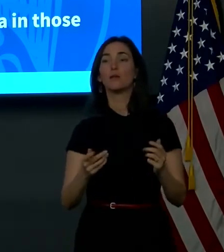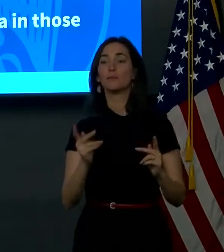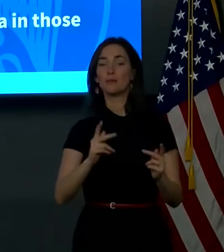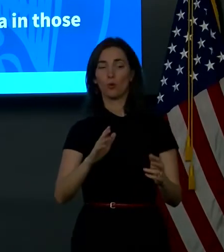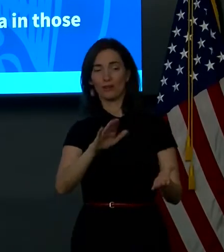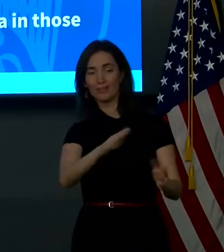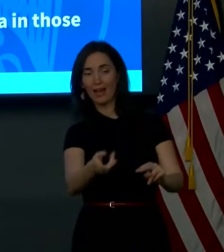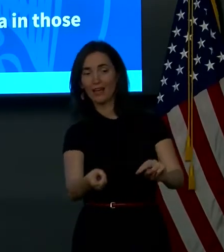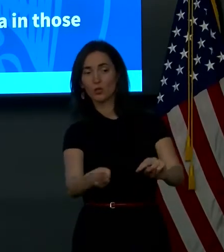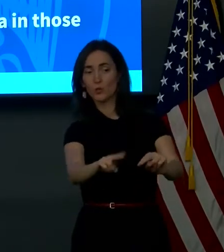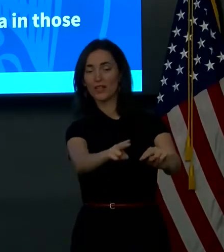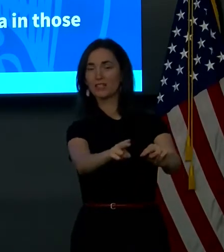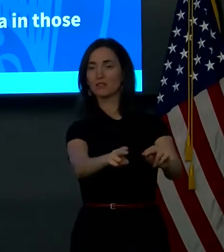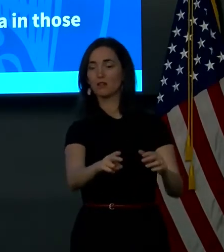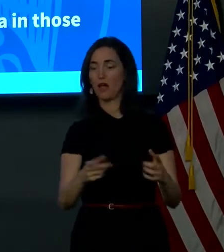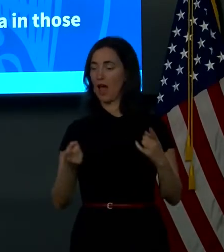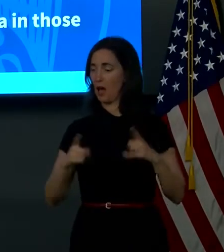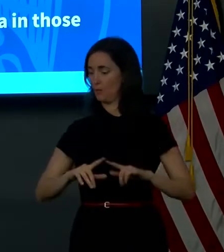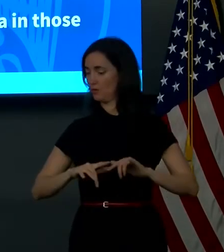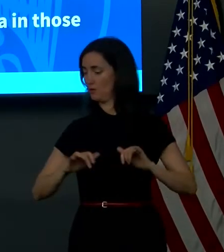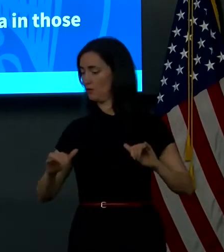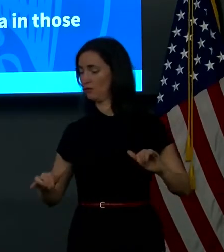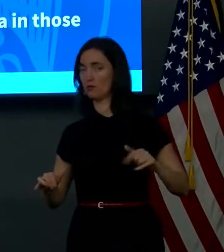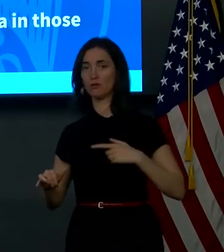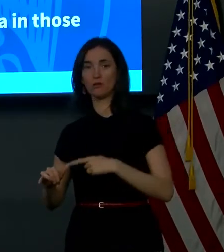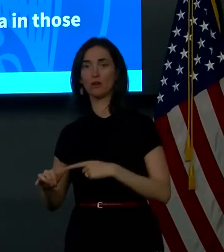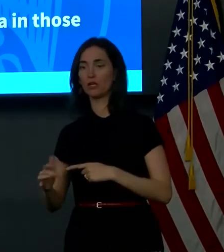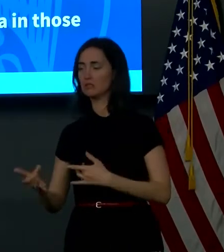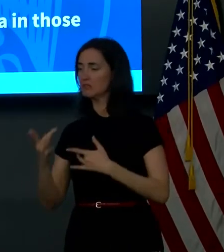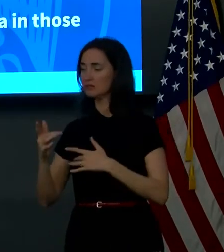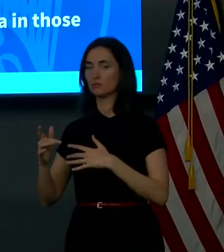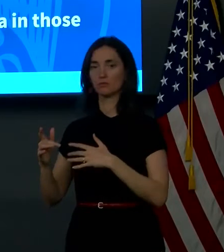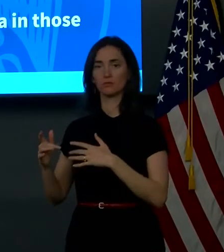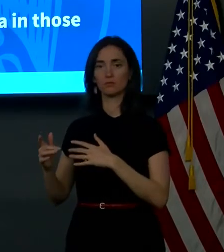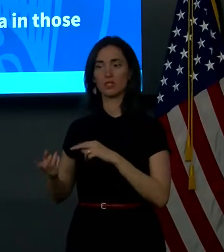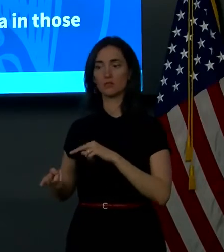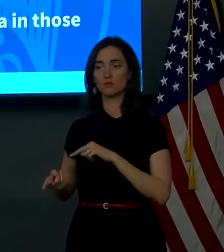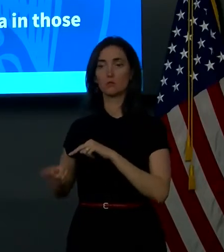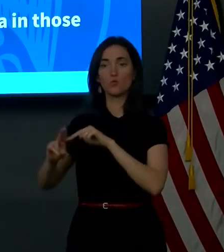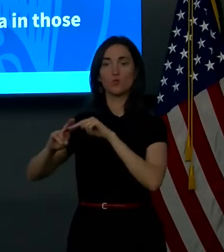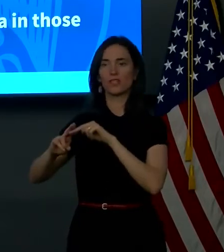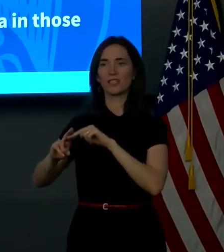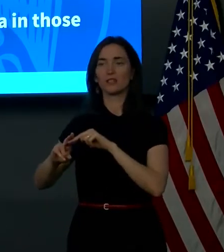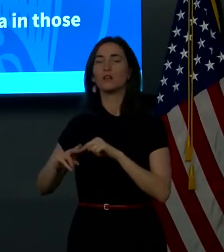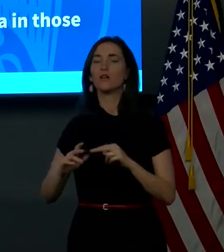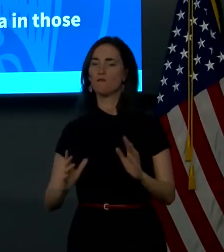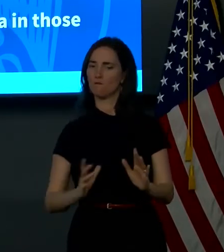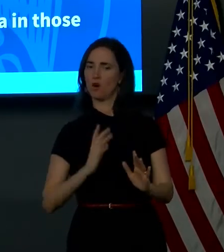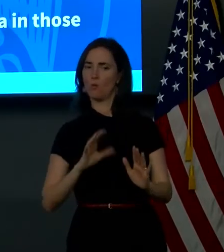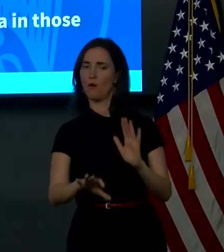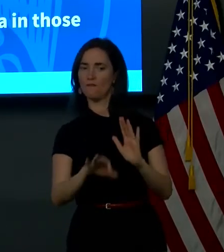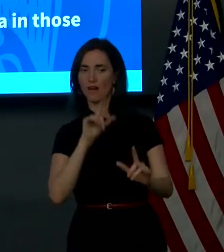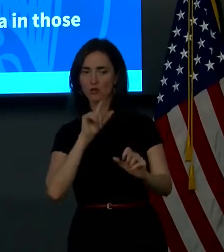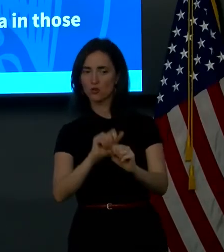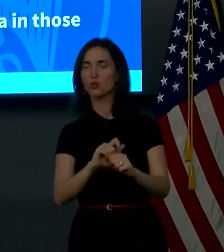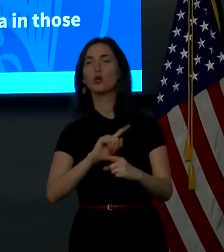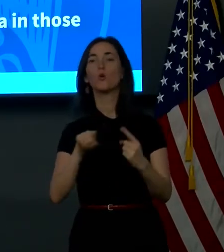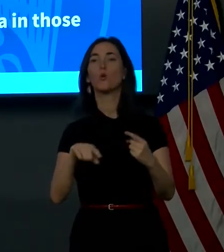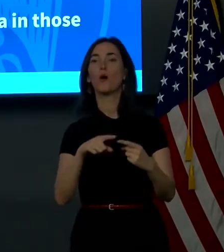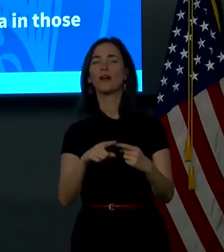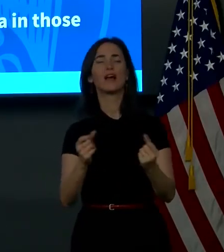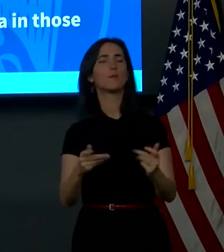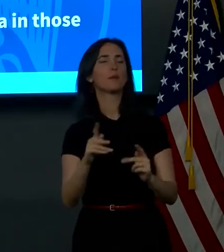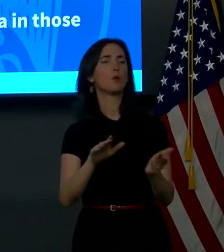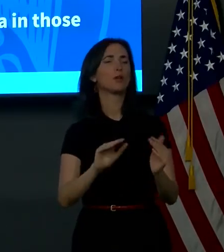about deaths or find out in a formal, finalized, official manner until weeks or even a month or